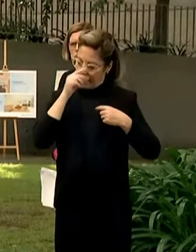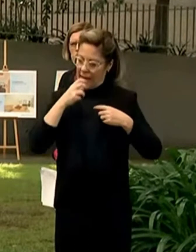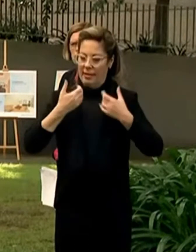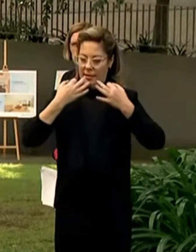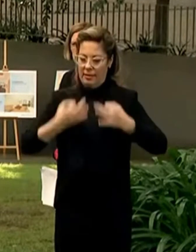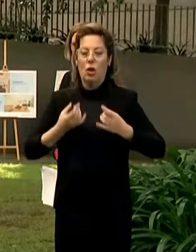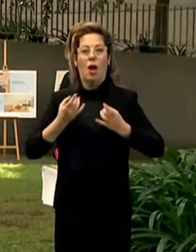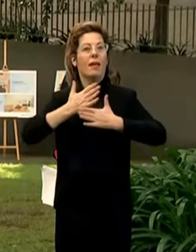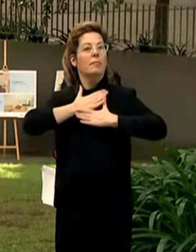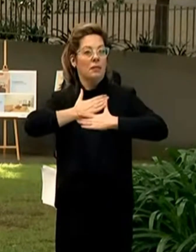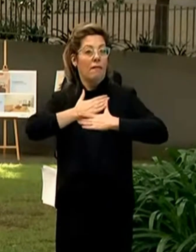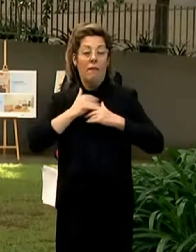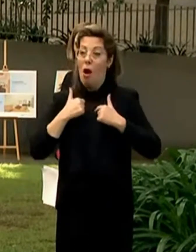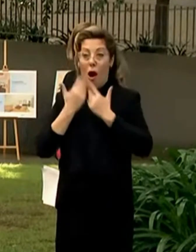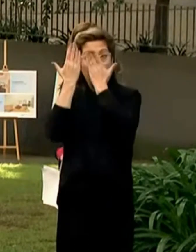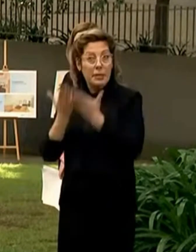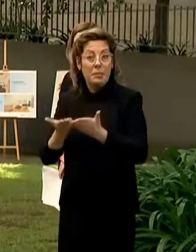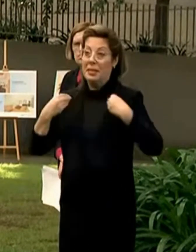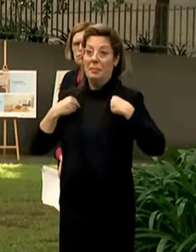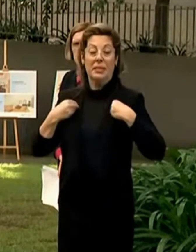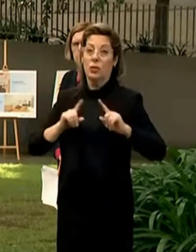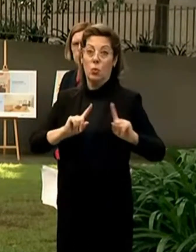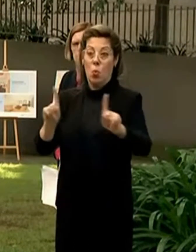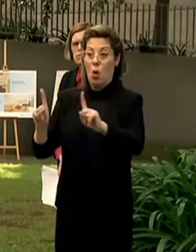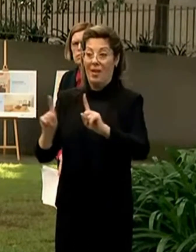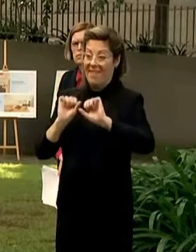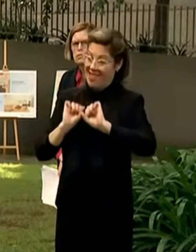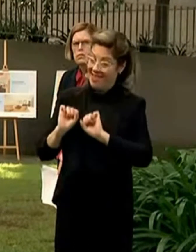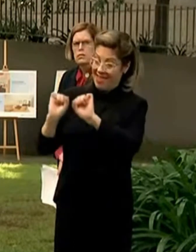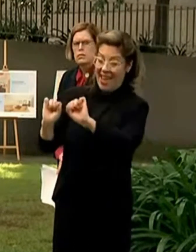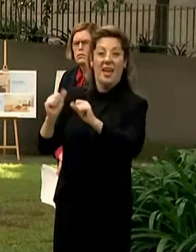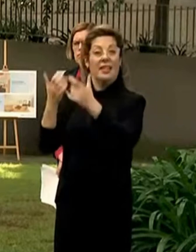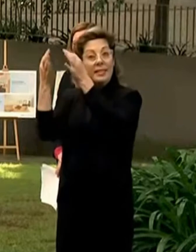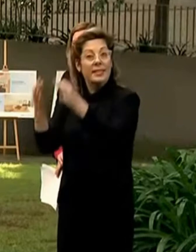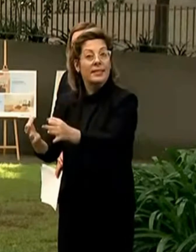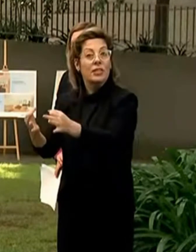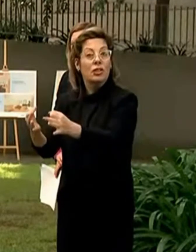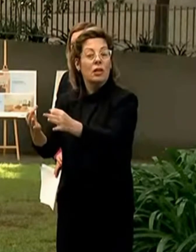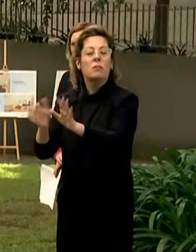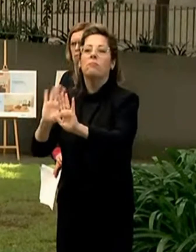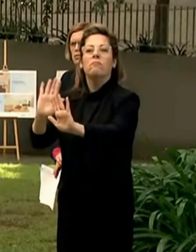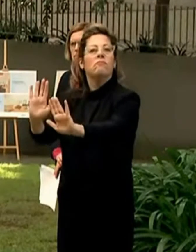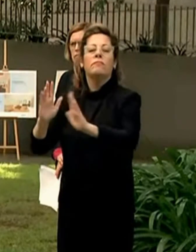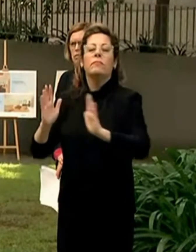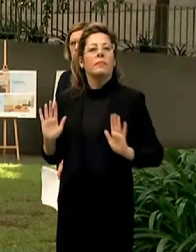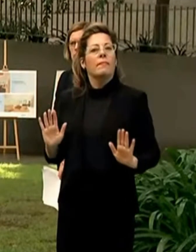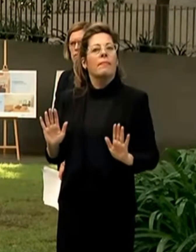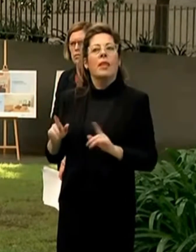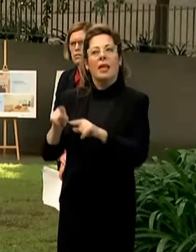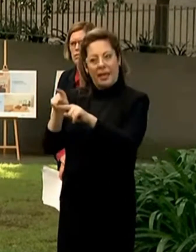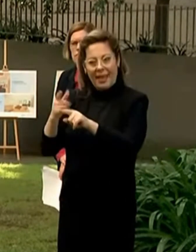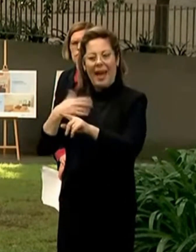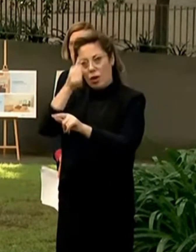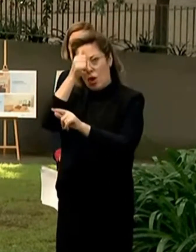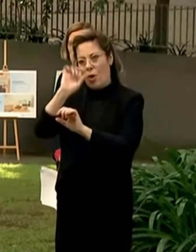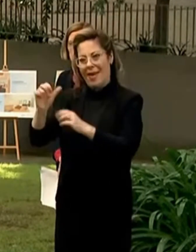completely respect and support businesses for taking whatever decisions they take over and above the health advice. What my job as Premier is to make sure that I